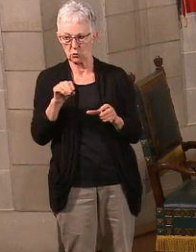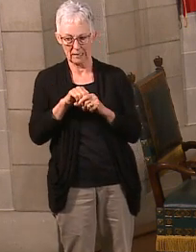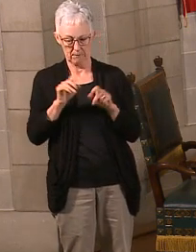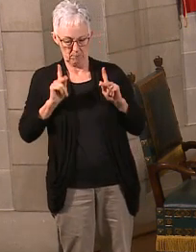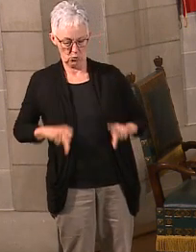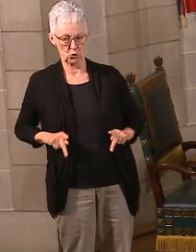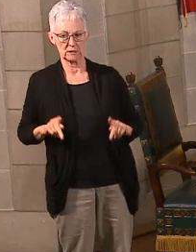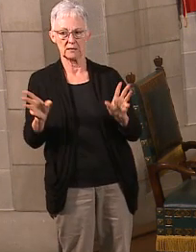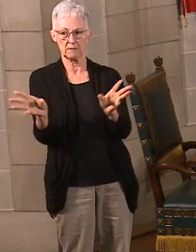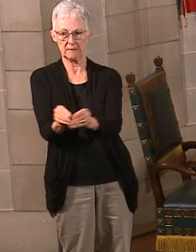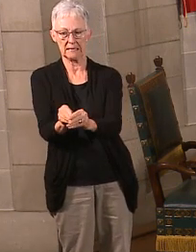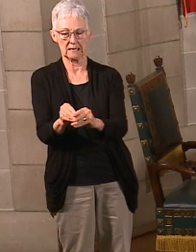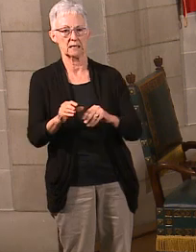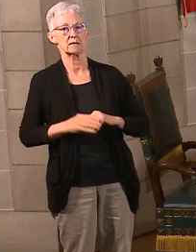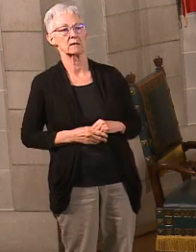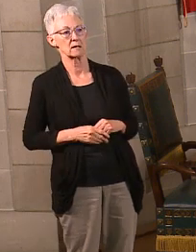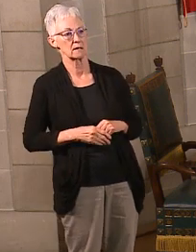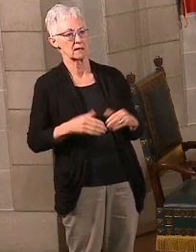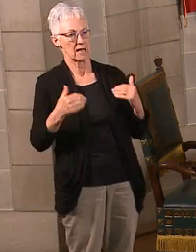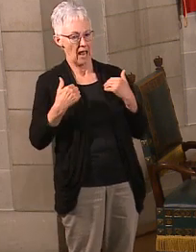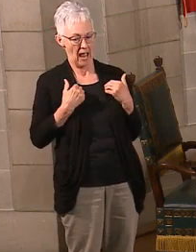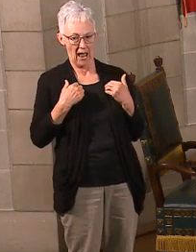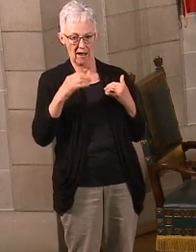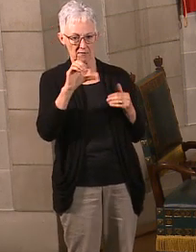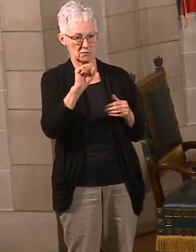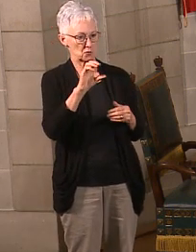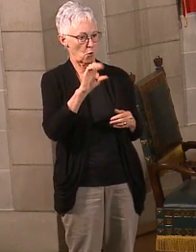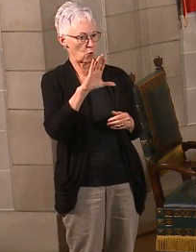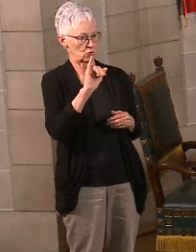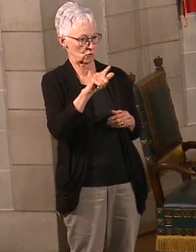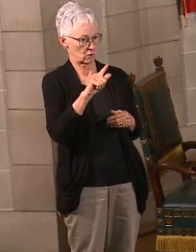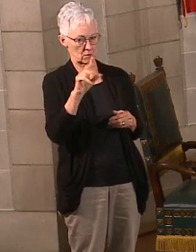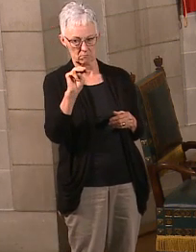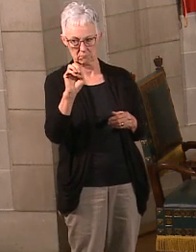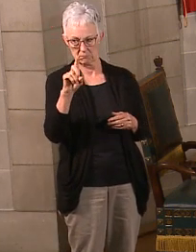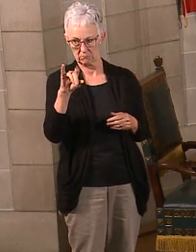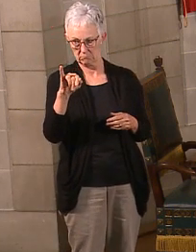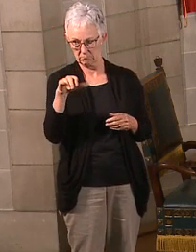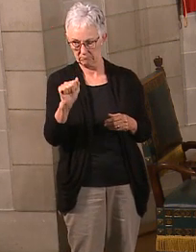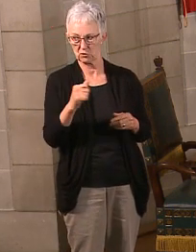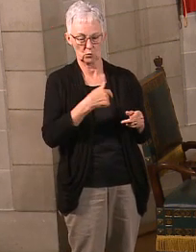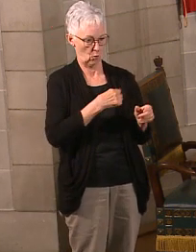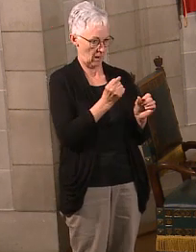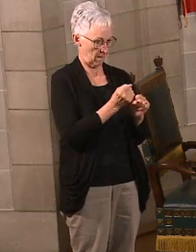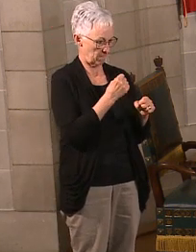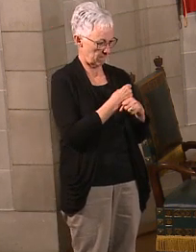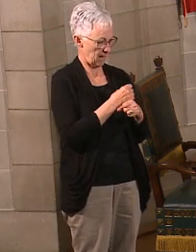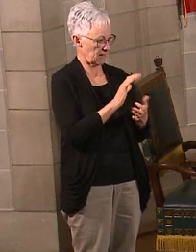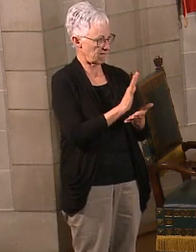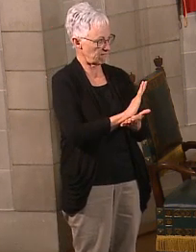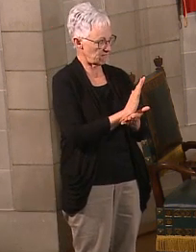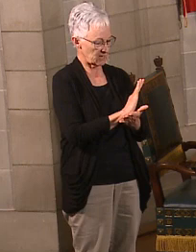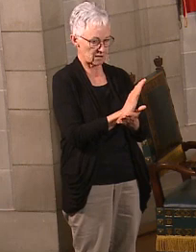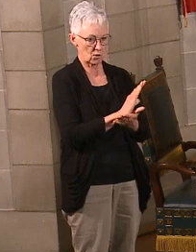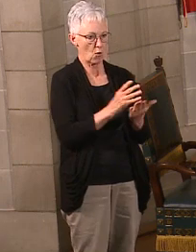emergency operations center. We use social media so that the videos that I produce or written material that I produce is accessible